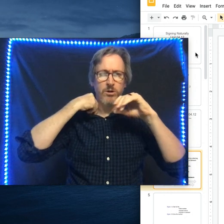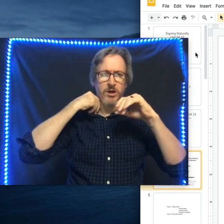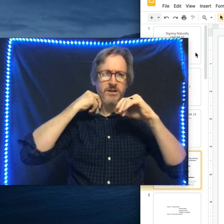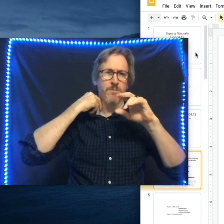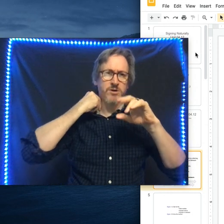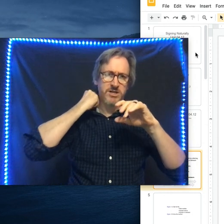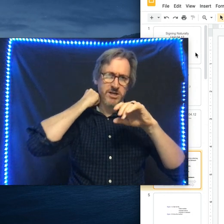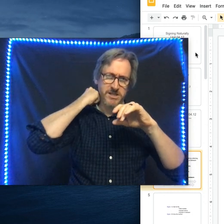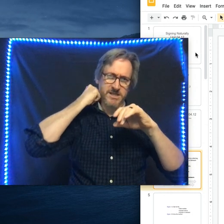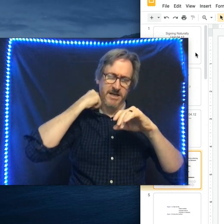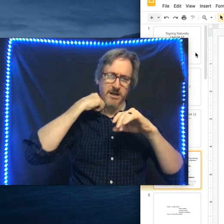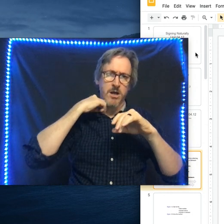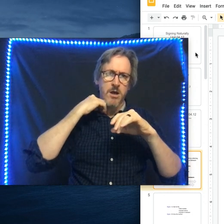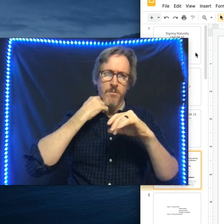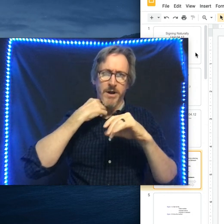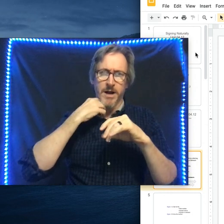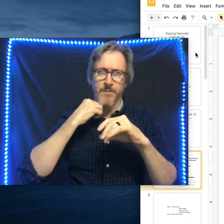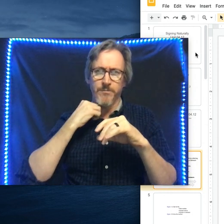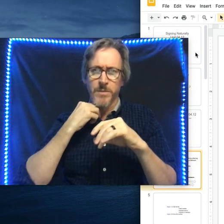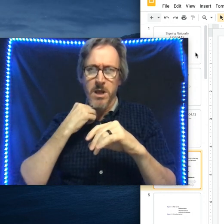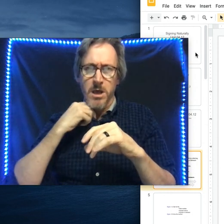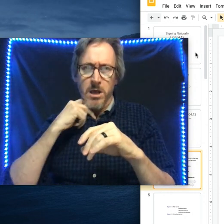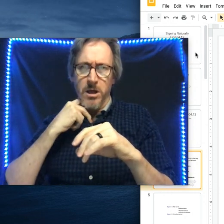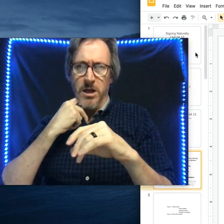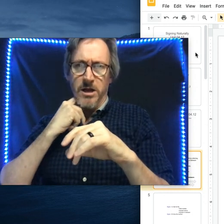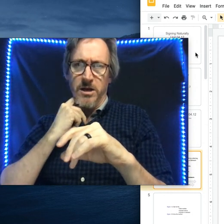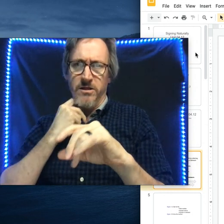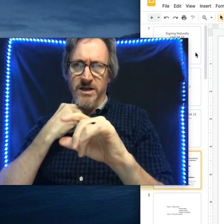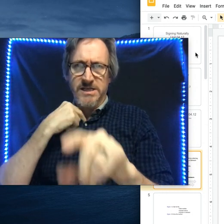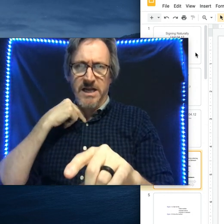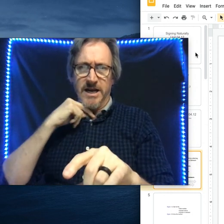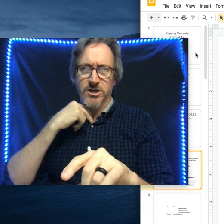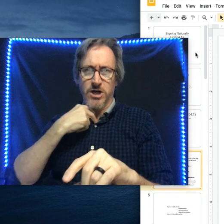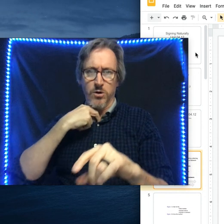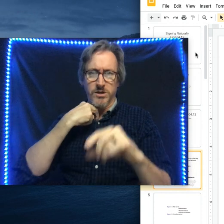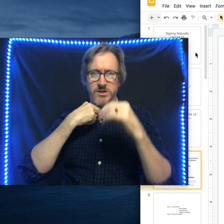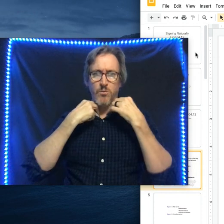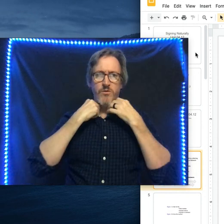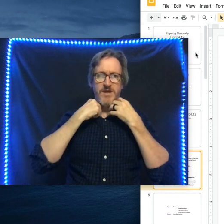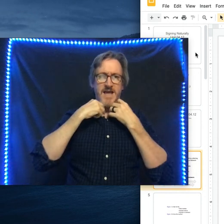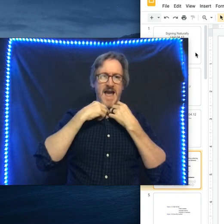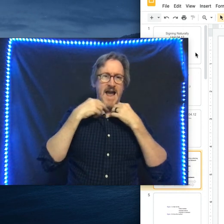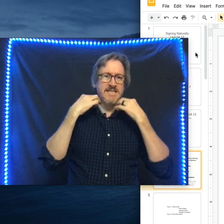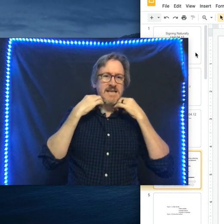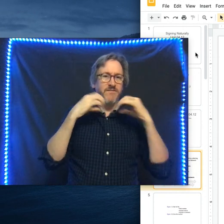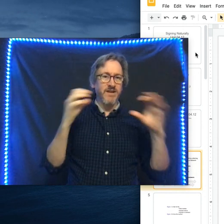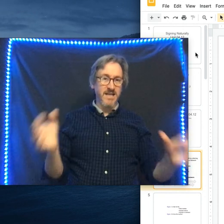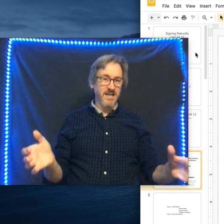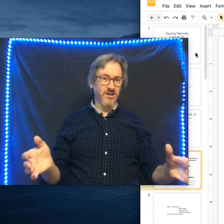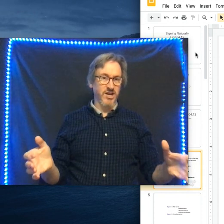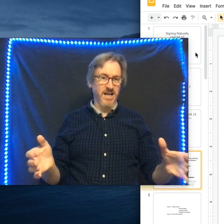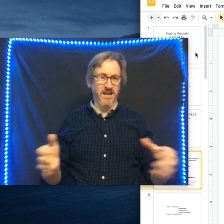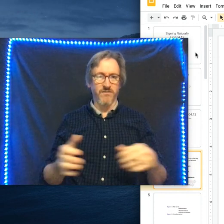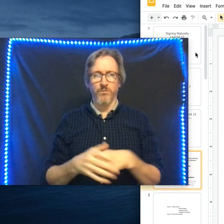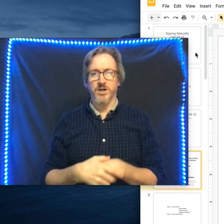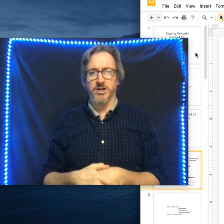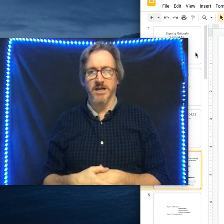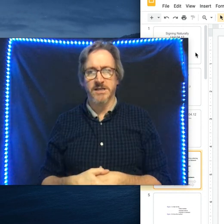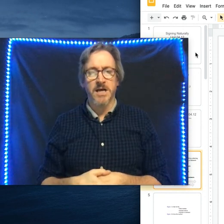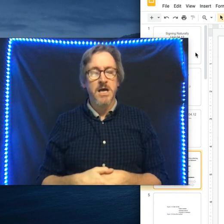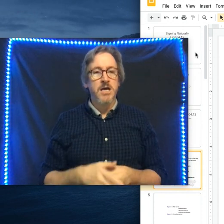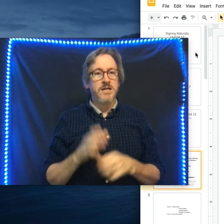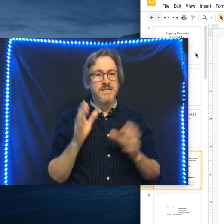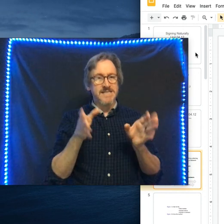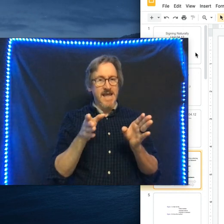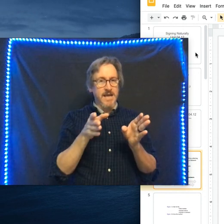we will look at the numbers in just a second. But this slide shows the activity they're going to give, which